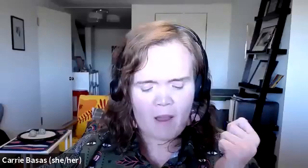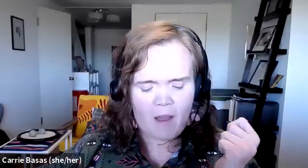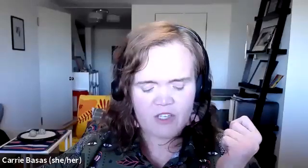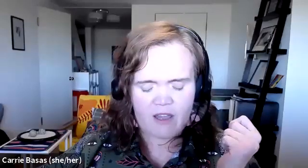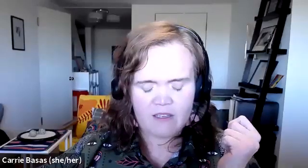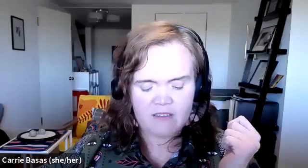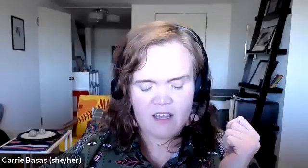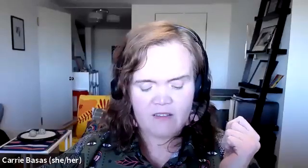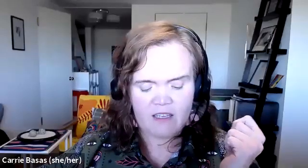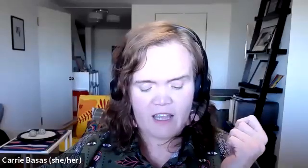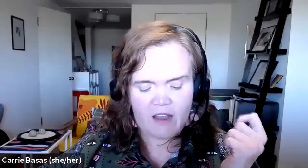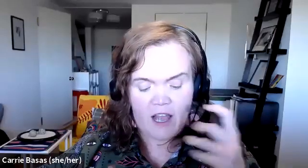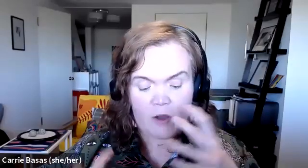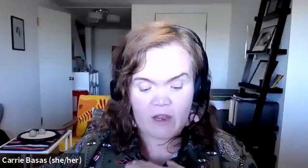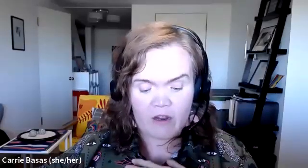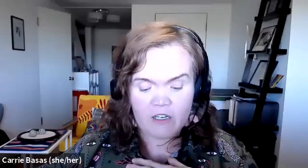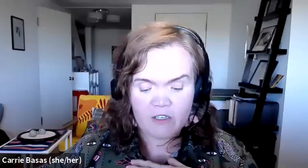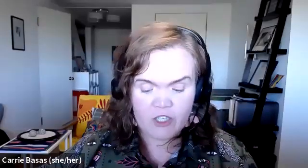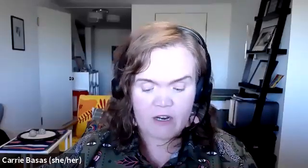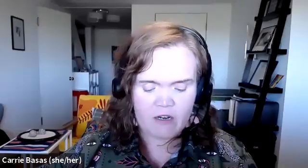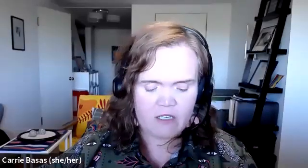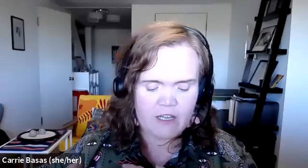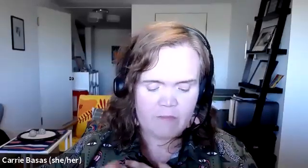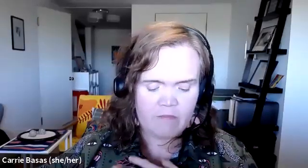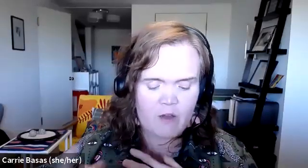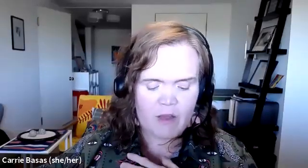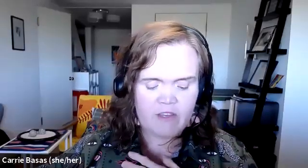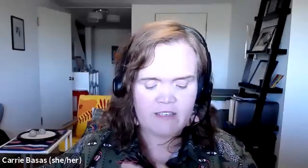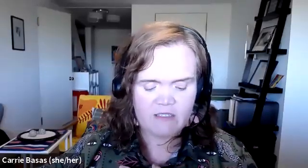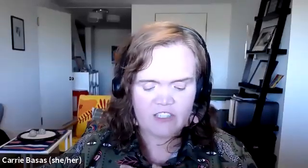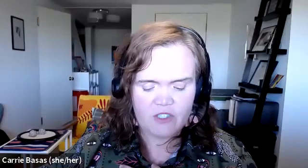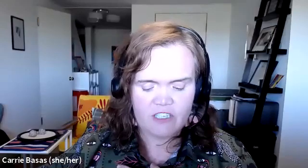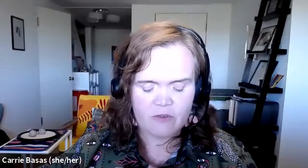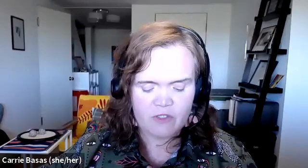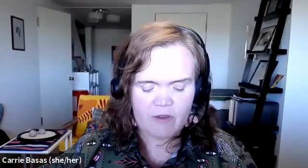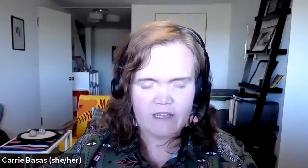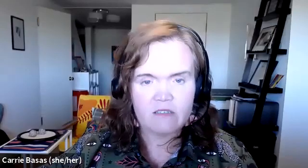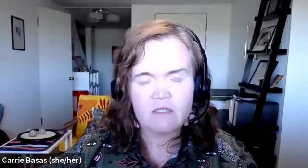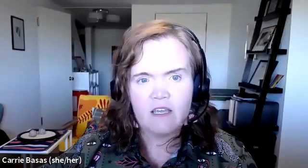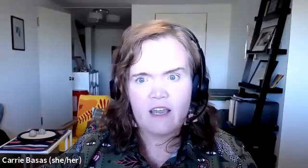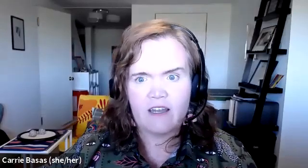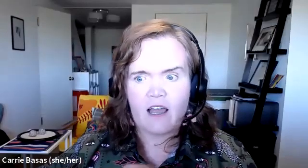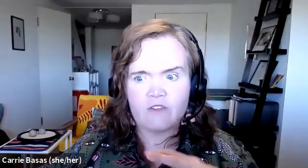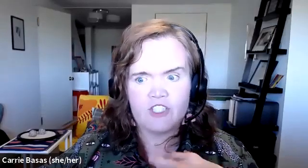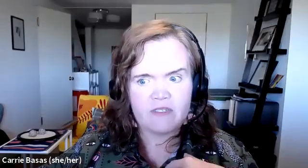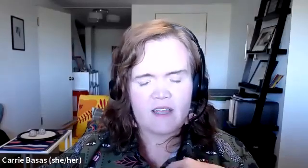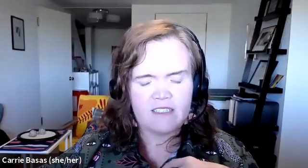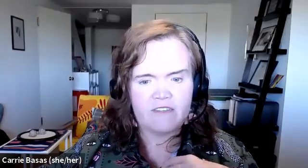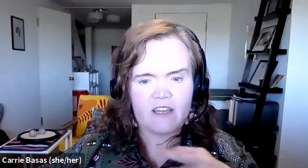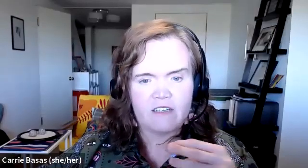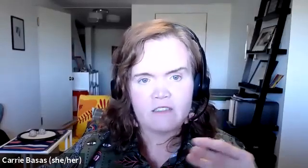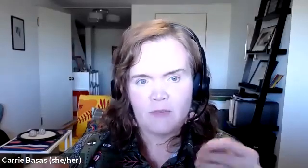or apologize. And then how Eric shared about the isolation and restraint and how she